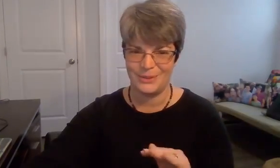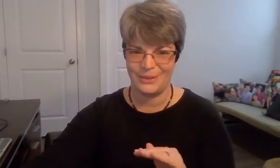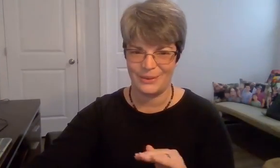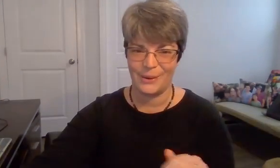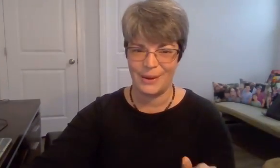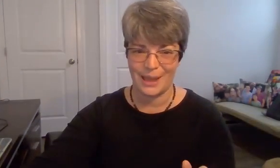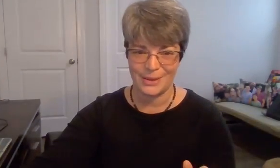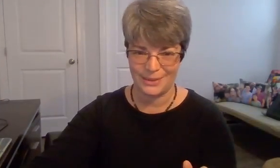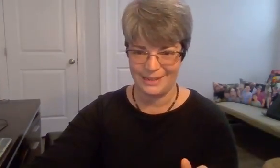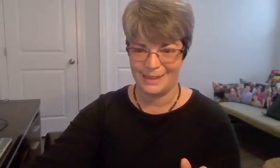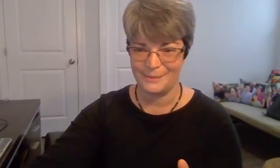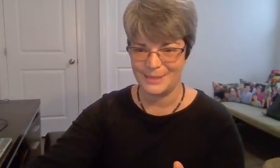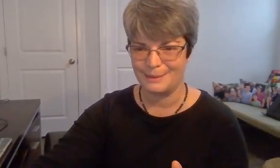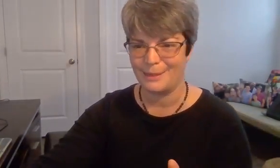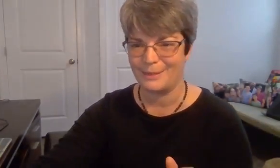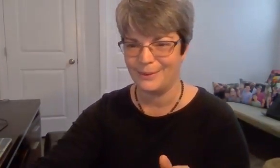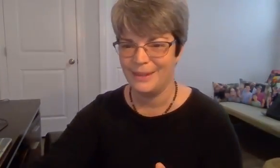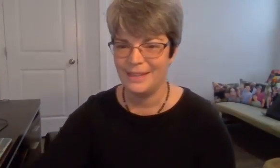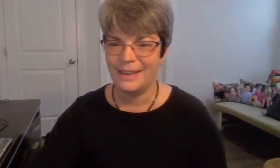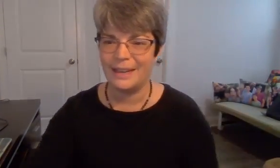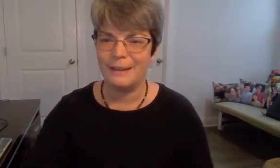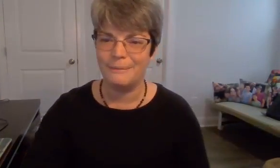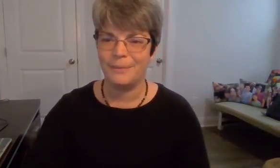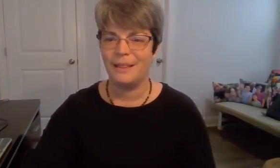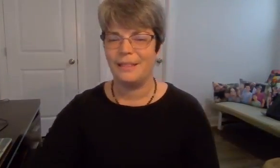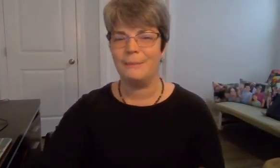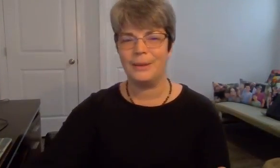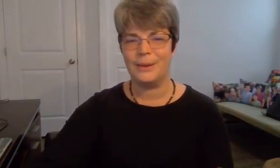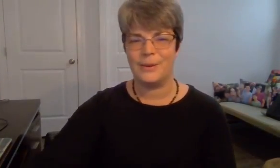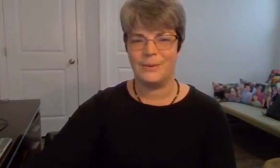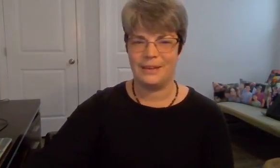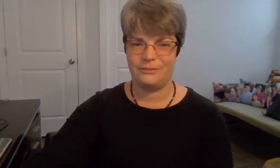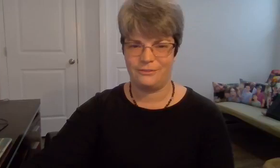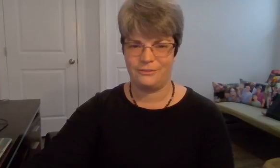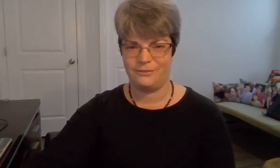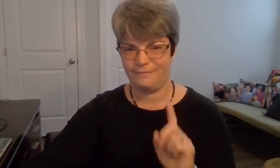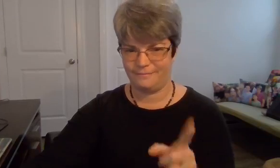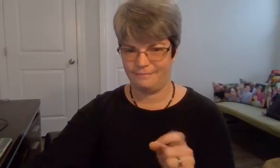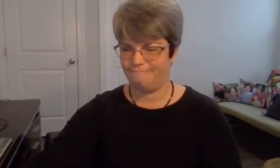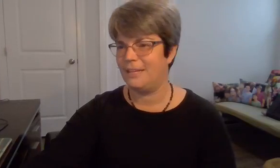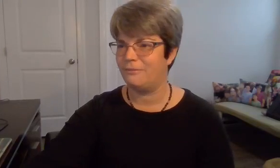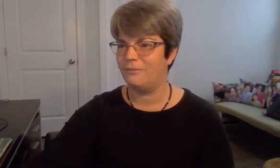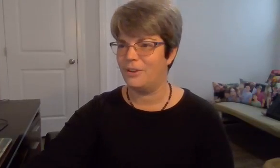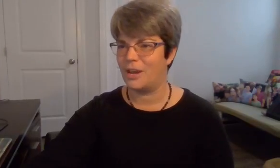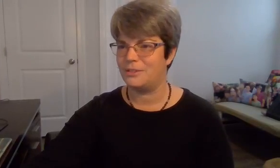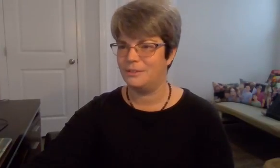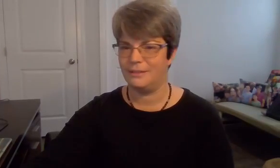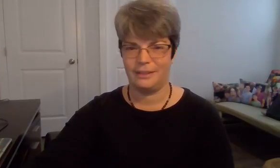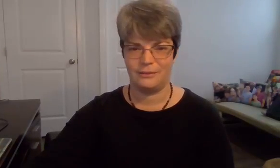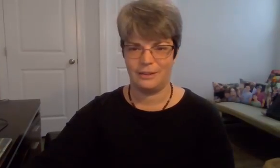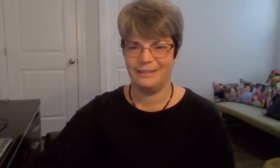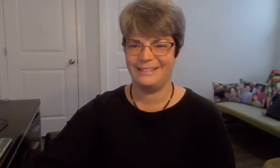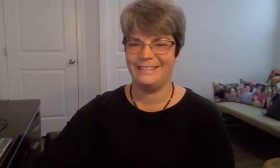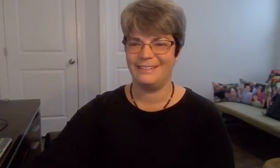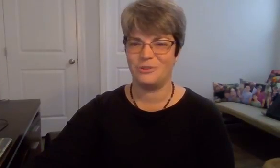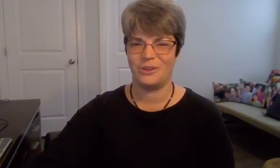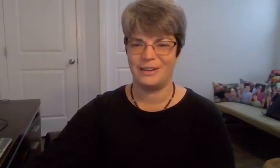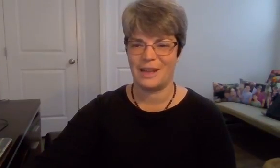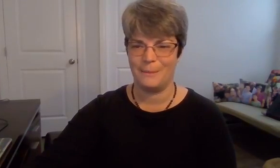that there aren't actually any comments coming through. Let me know if not, if you're trying to comment